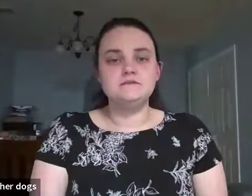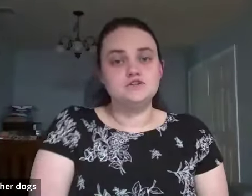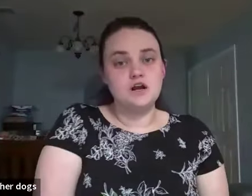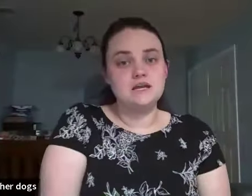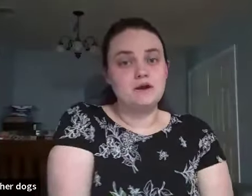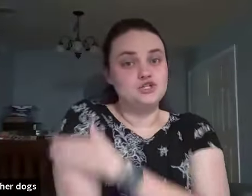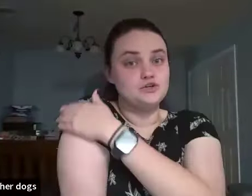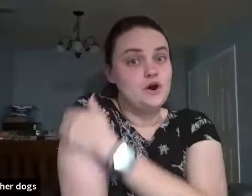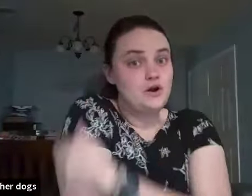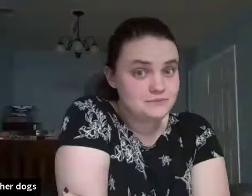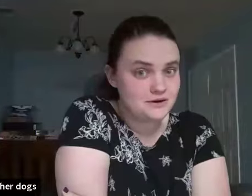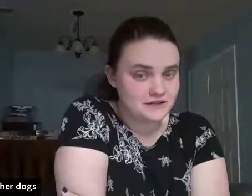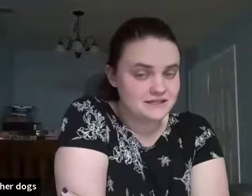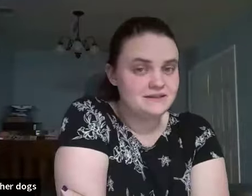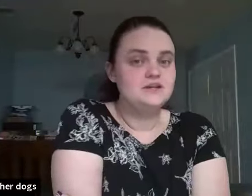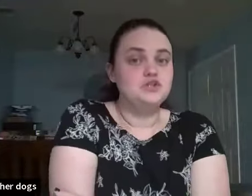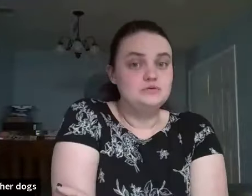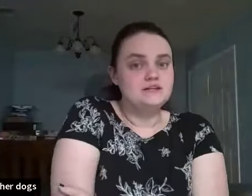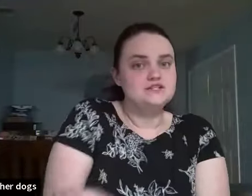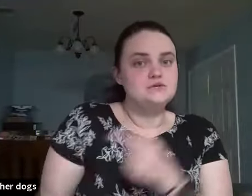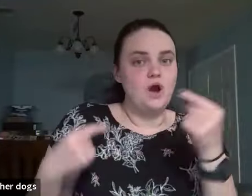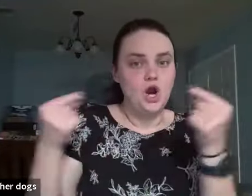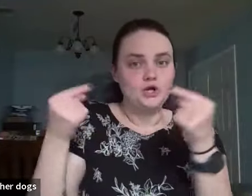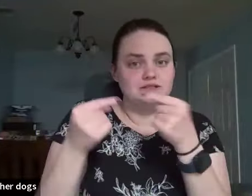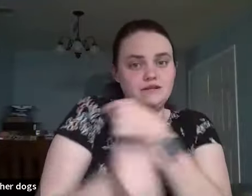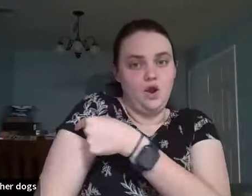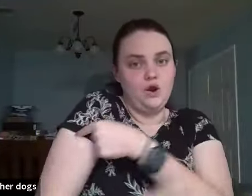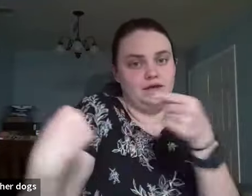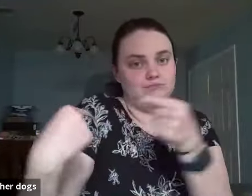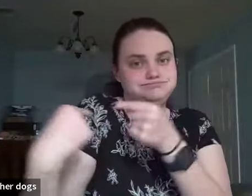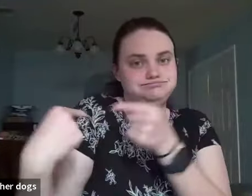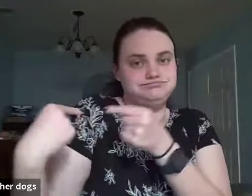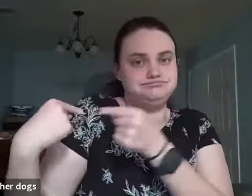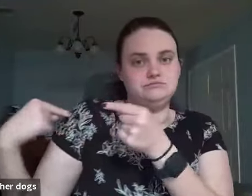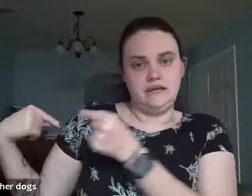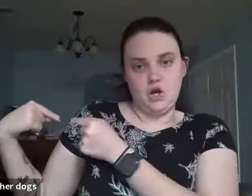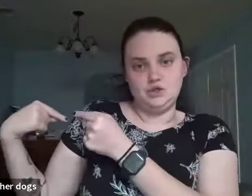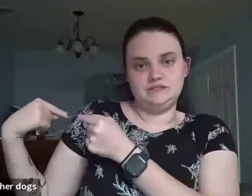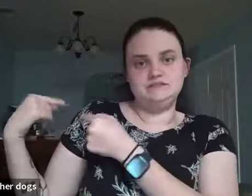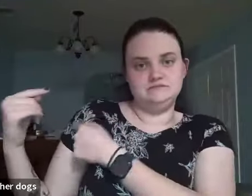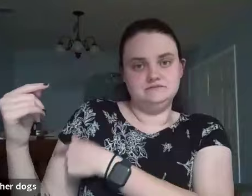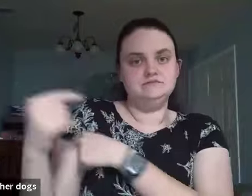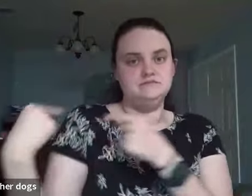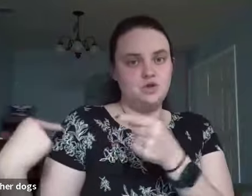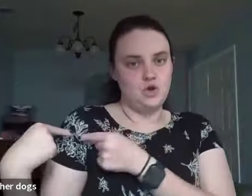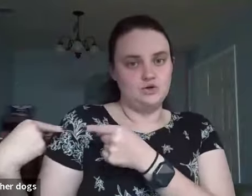If you're talking about your arm hurting, you can do hurt, like arm, like hurt.